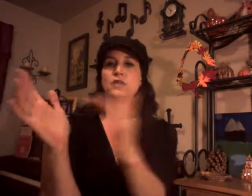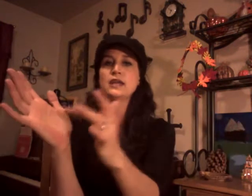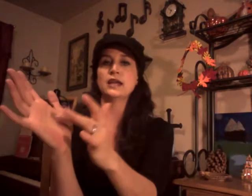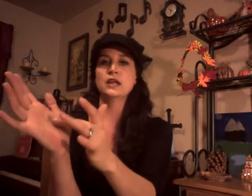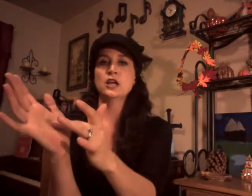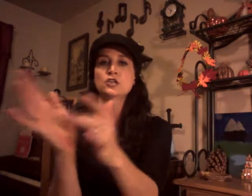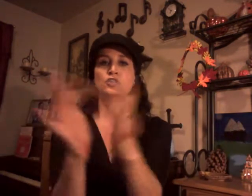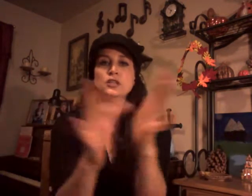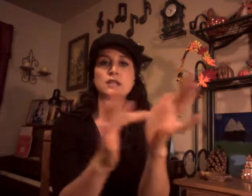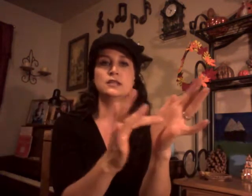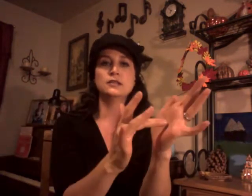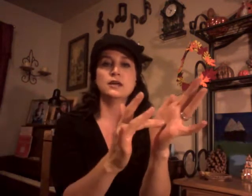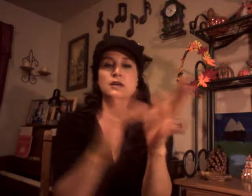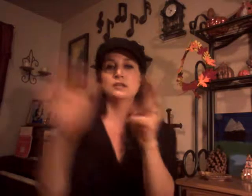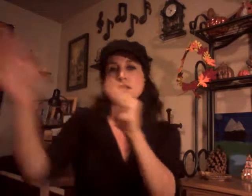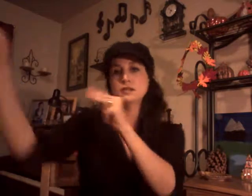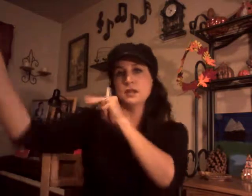again. Jesus